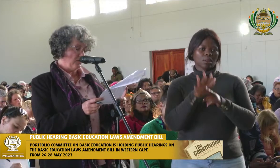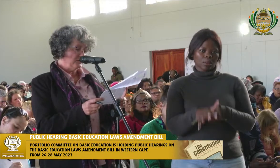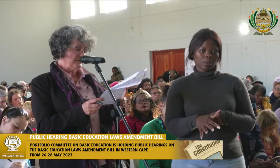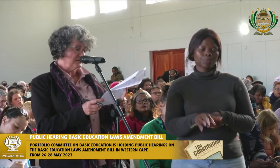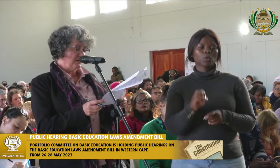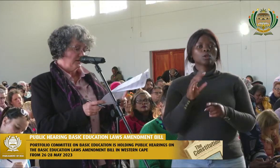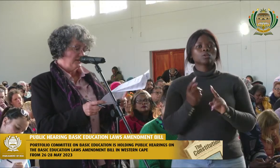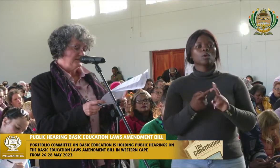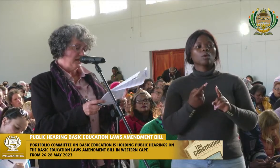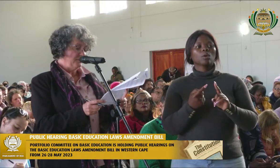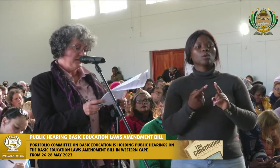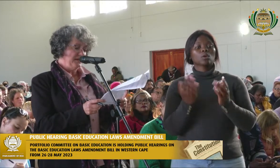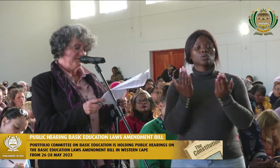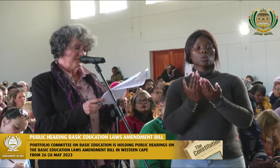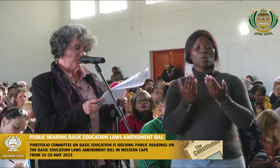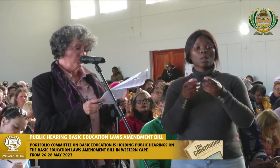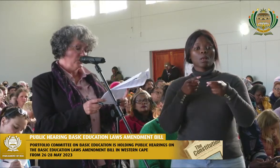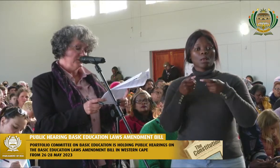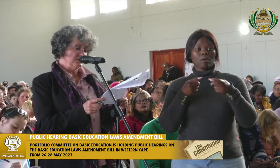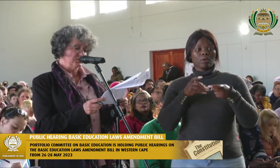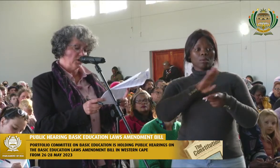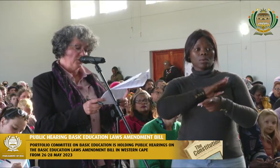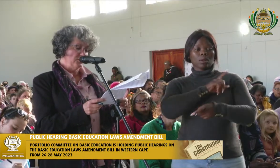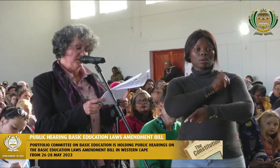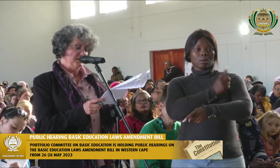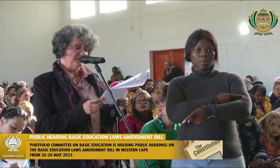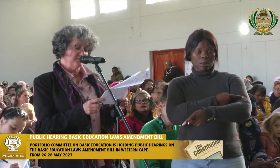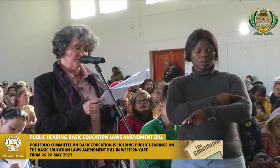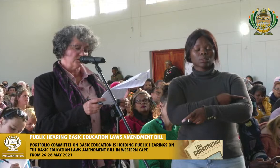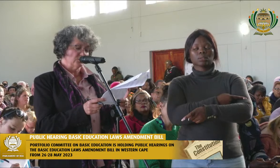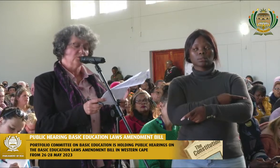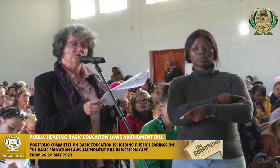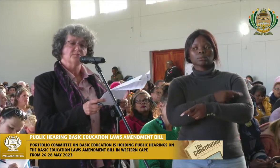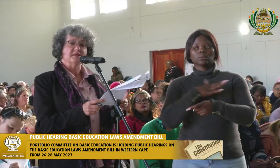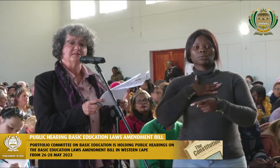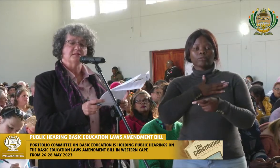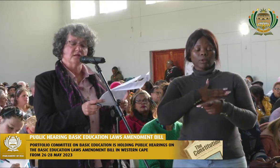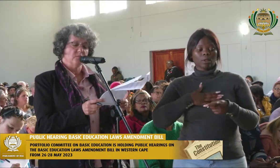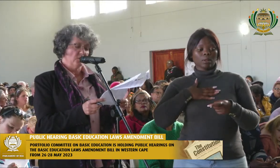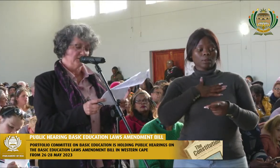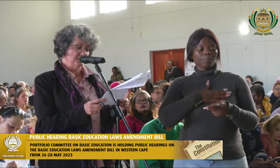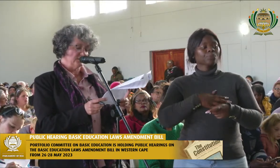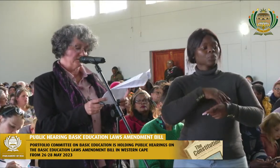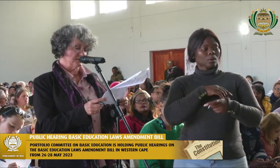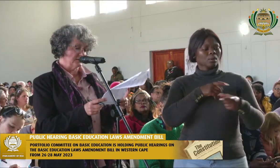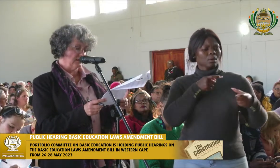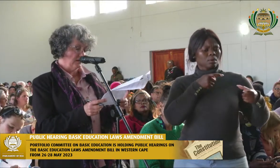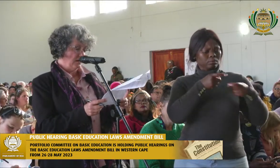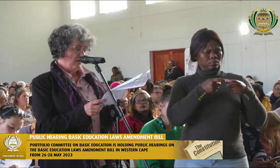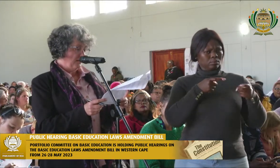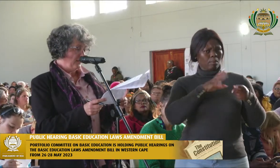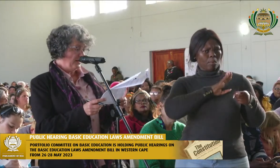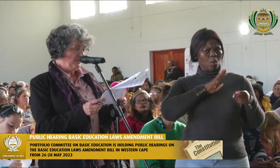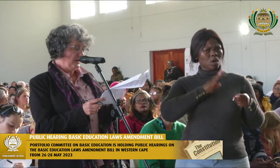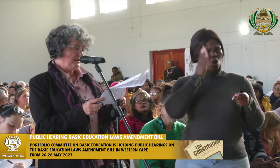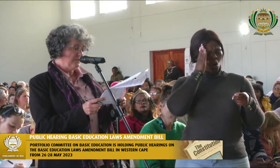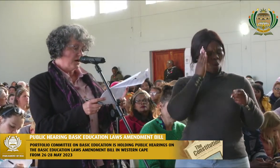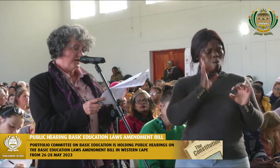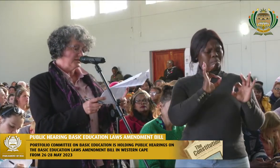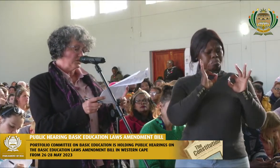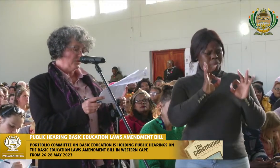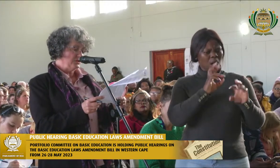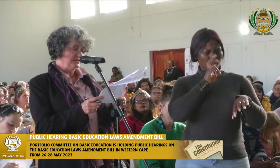body powers, DA believes that communities know the needs of their schools better than politicians. The Bella